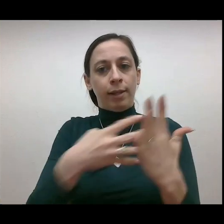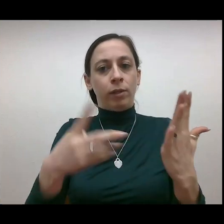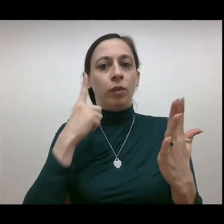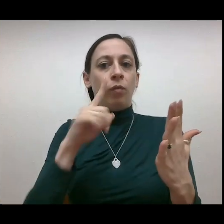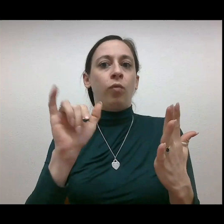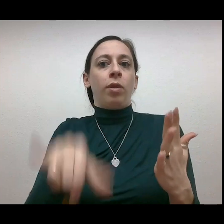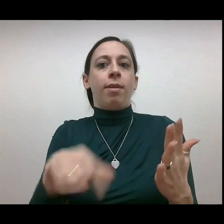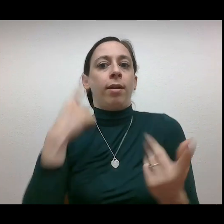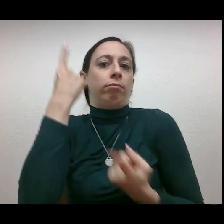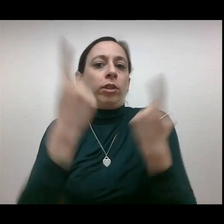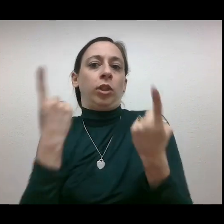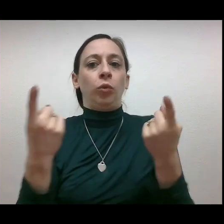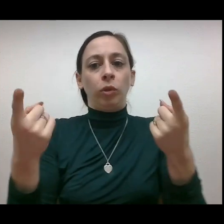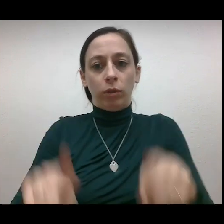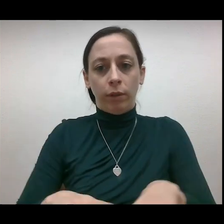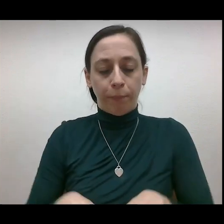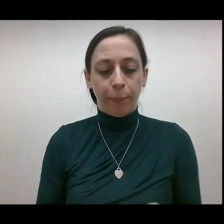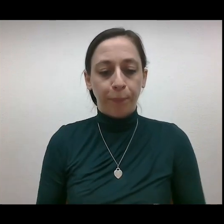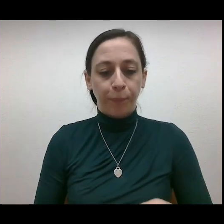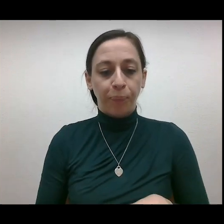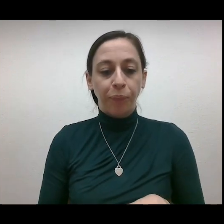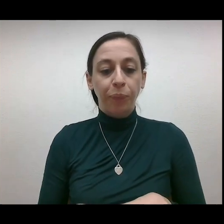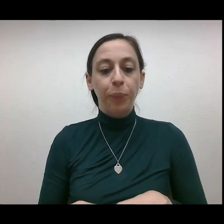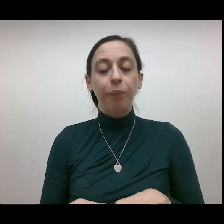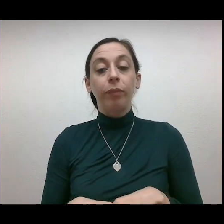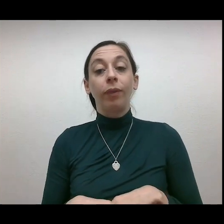on the House calendar.